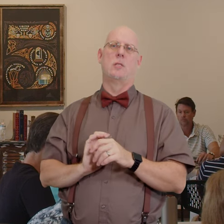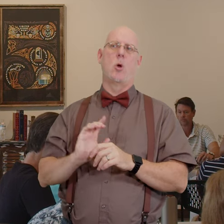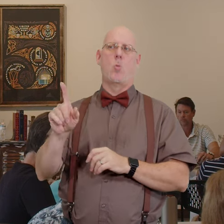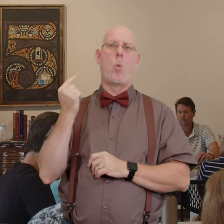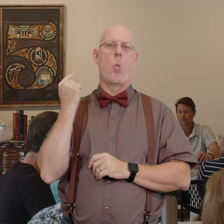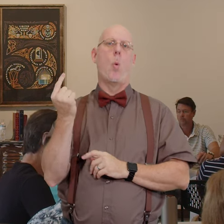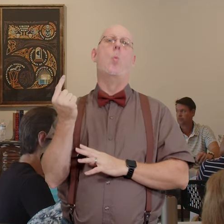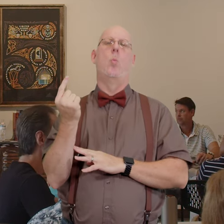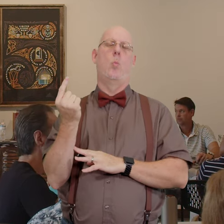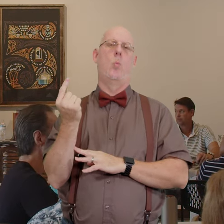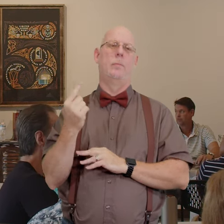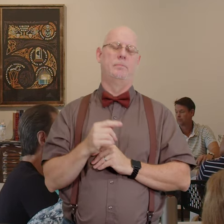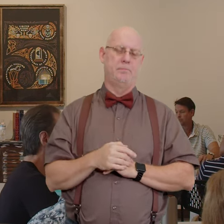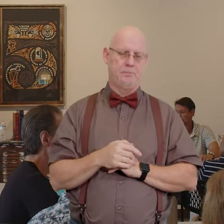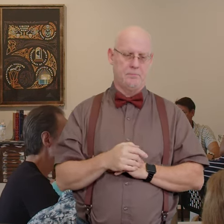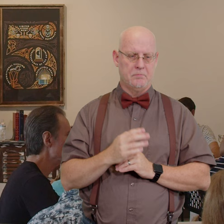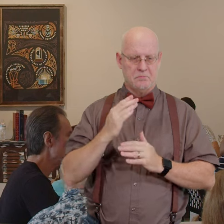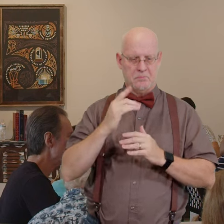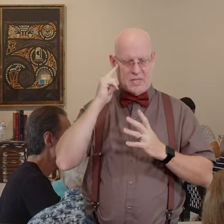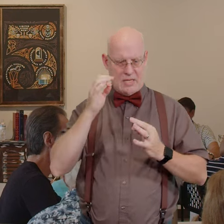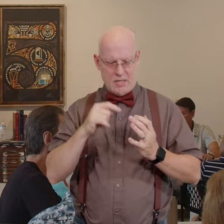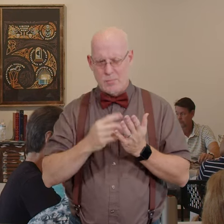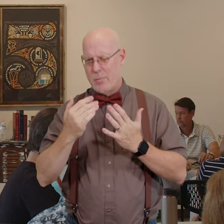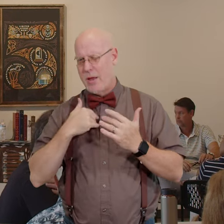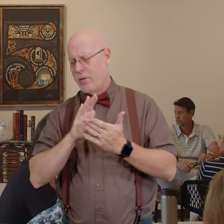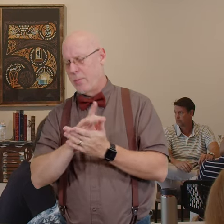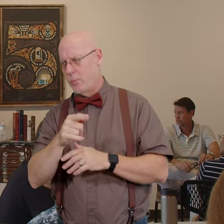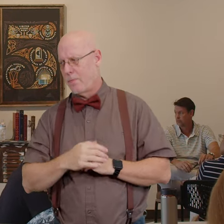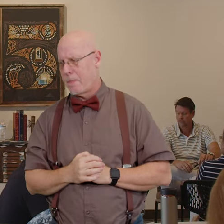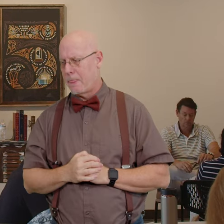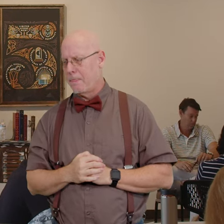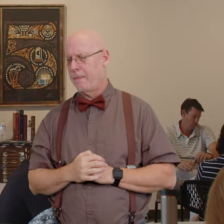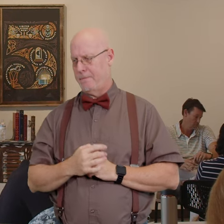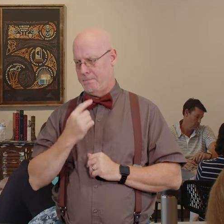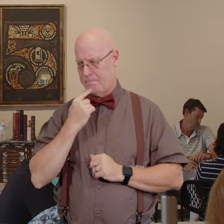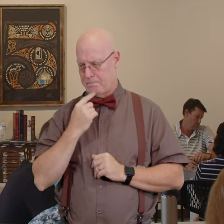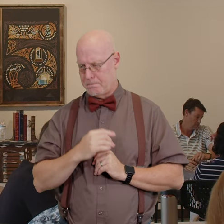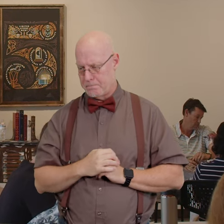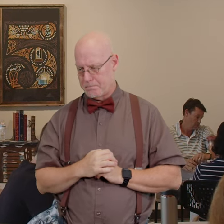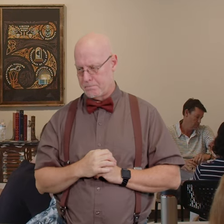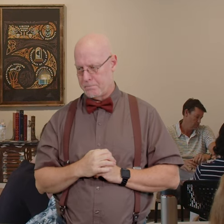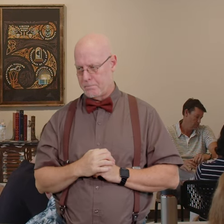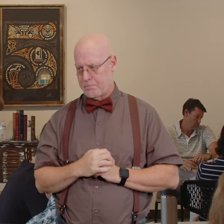Christ alone. He concluded this, and I might have it on your sheet, but he said